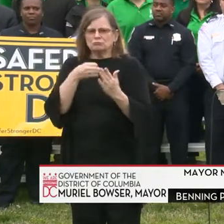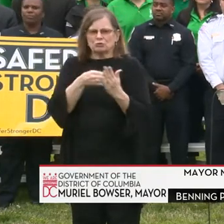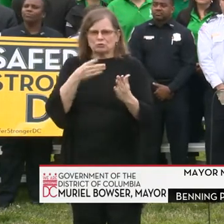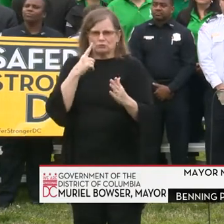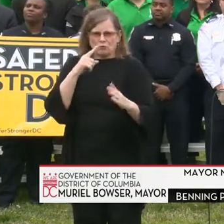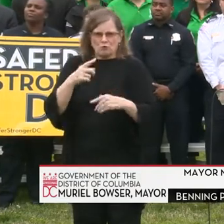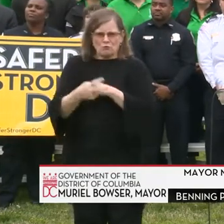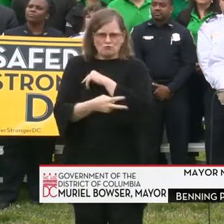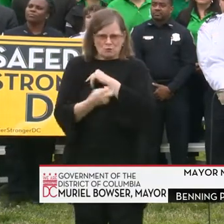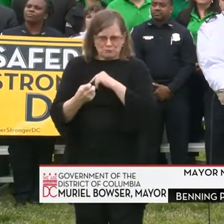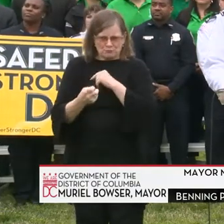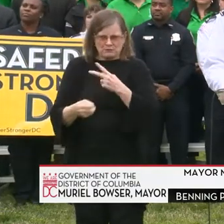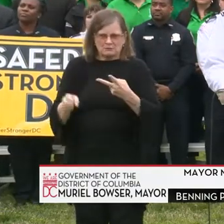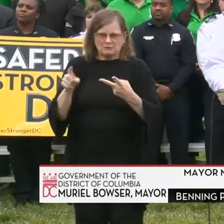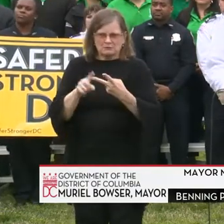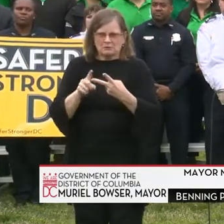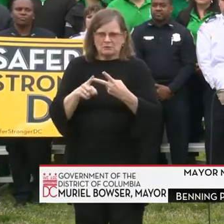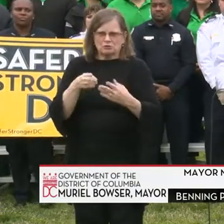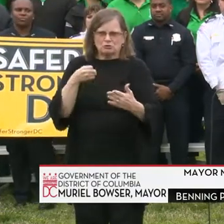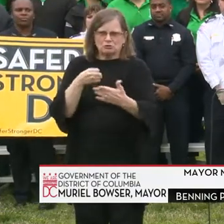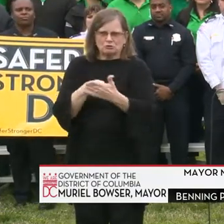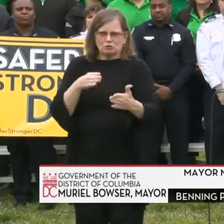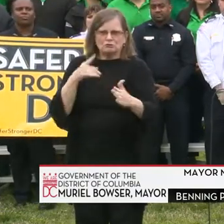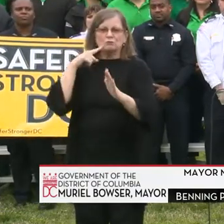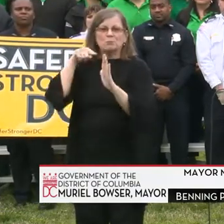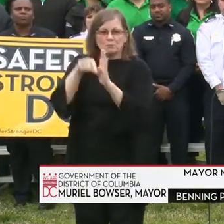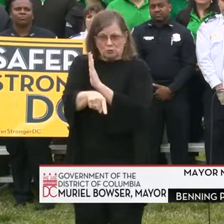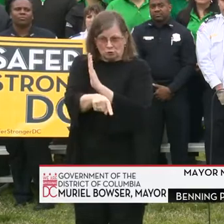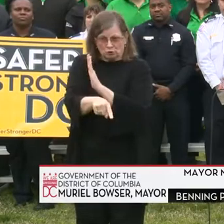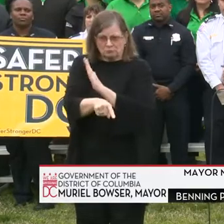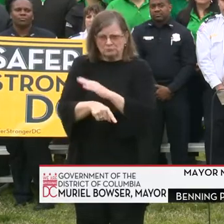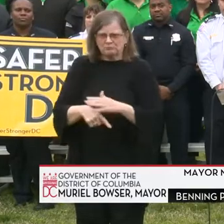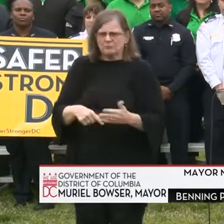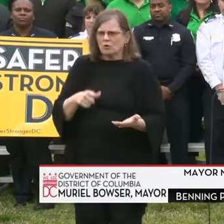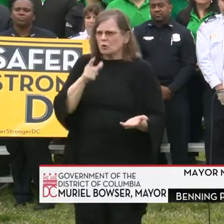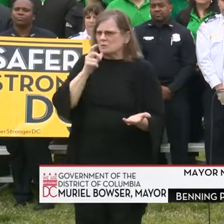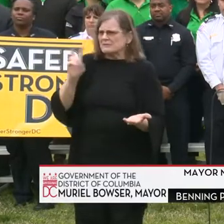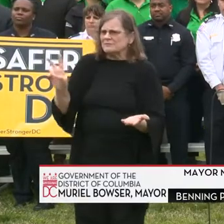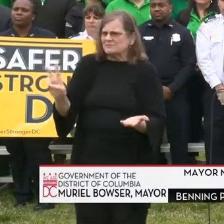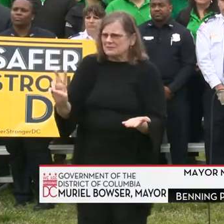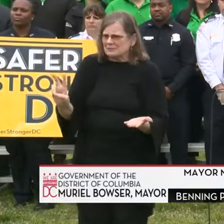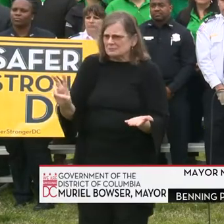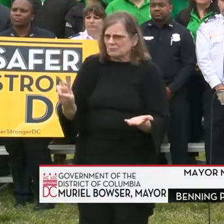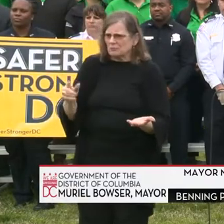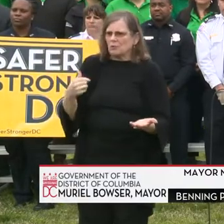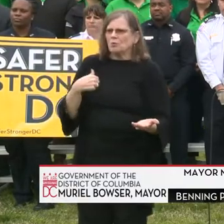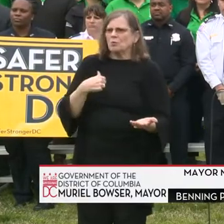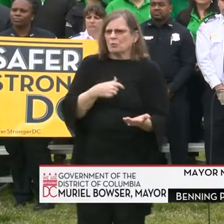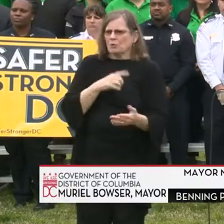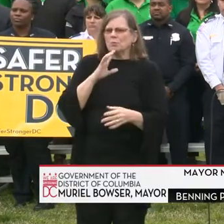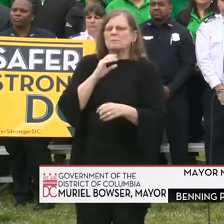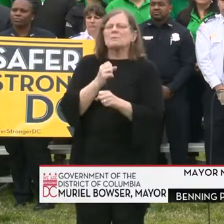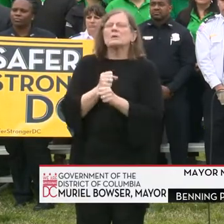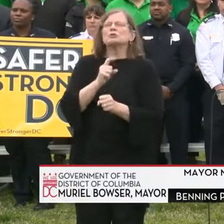murder. Who was the victim? I don't have the victim's name in front of me. We'll make sure you get it. It is public at this point, because